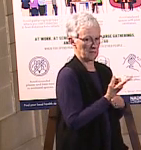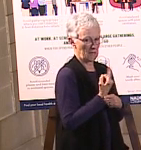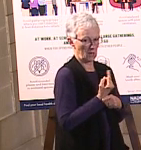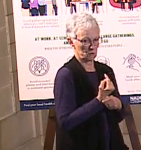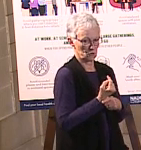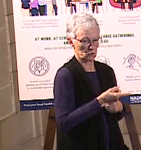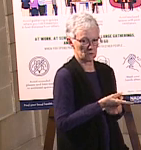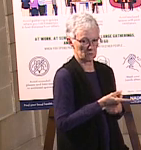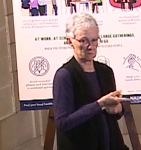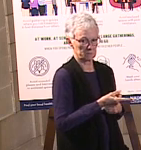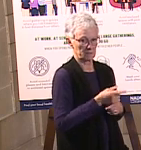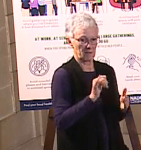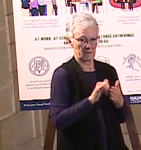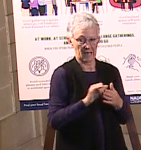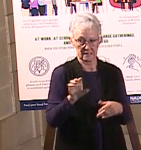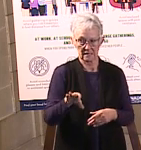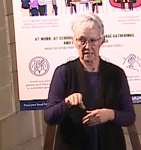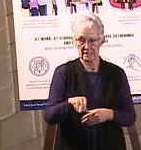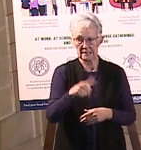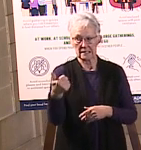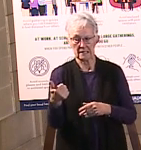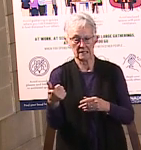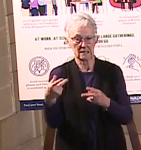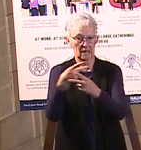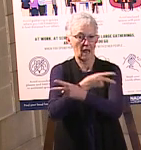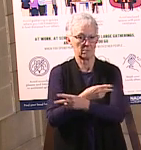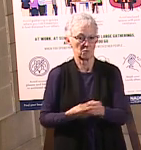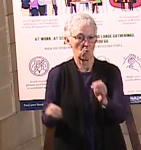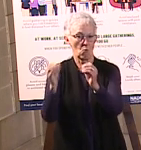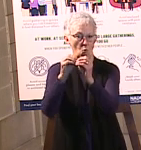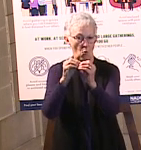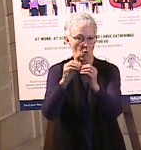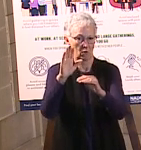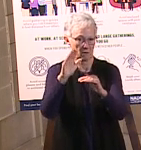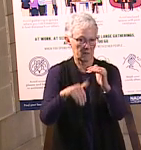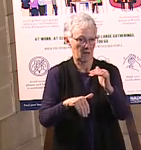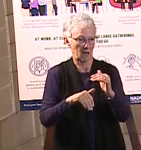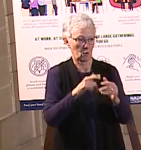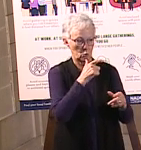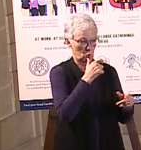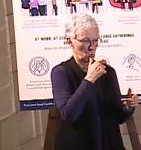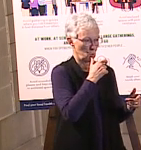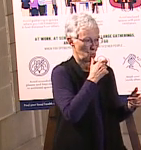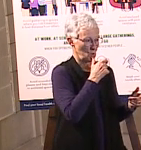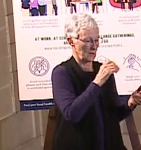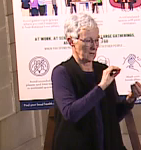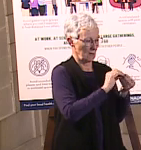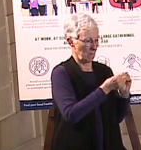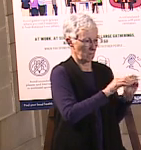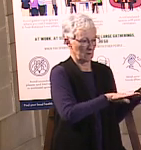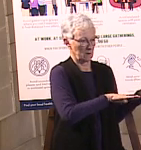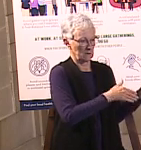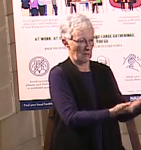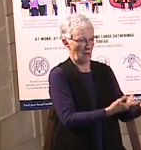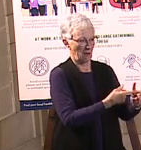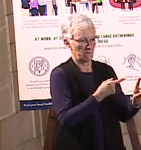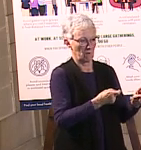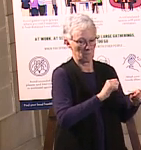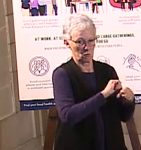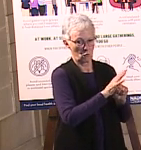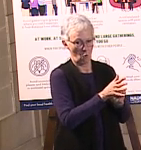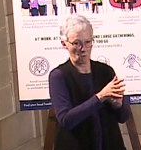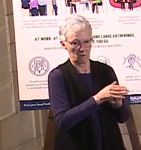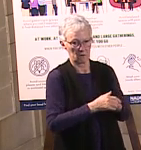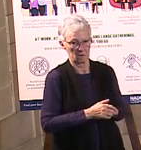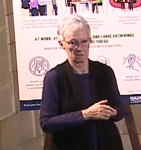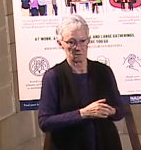rate of COVID deaths for that same under 20 age group. So there's other health